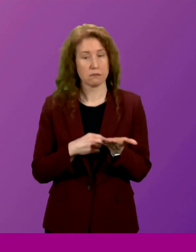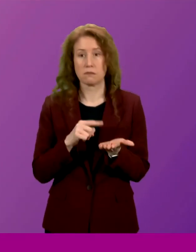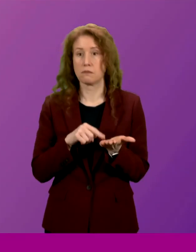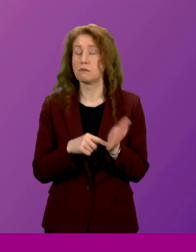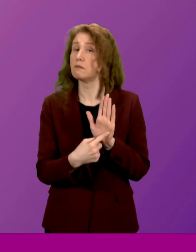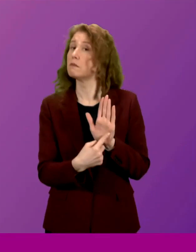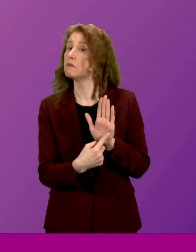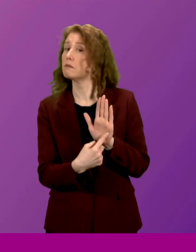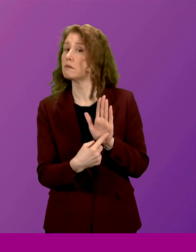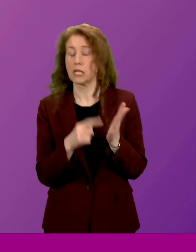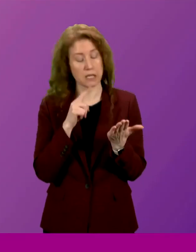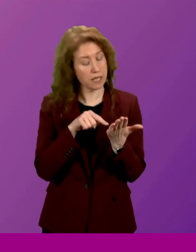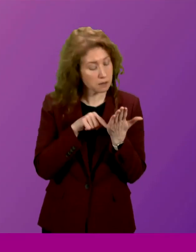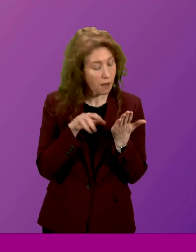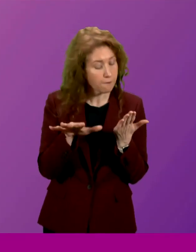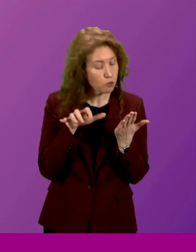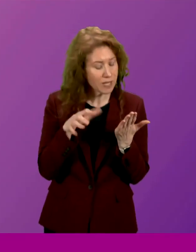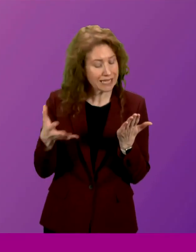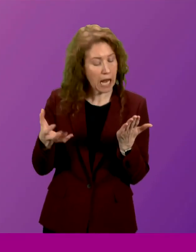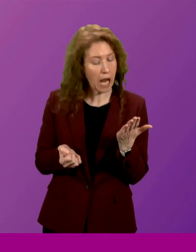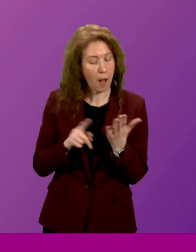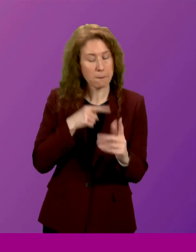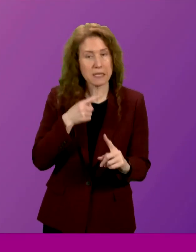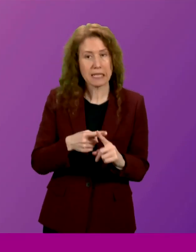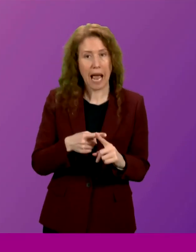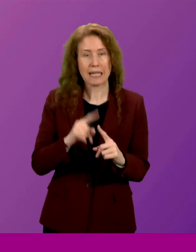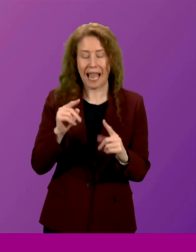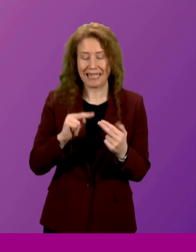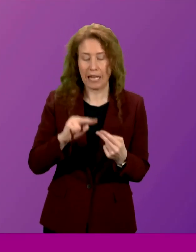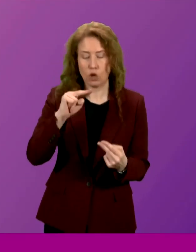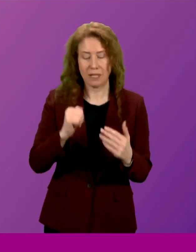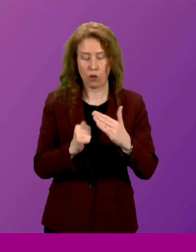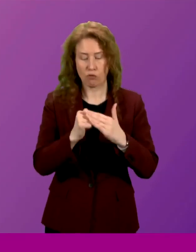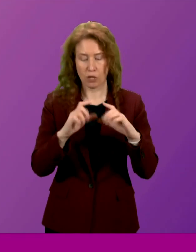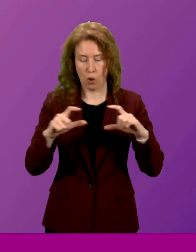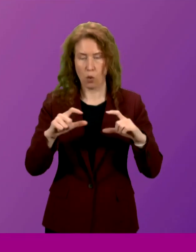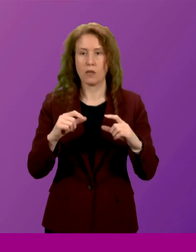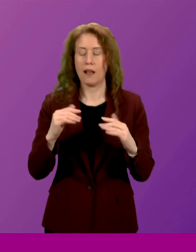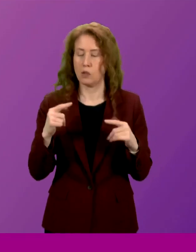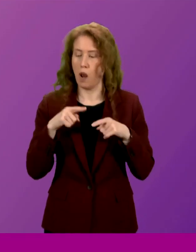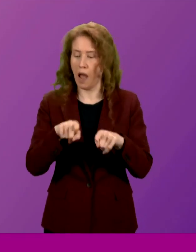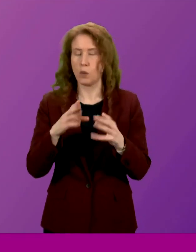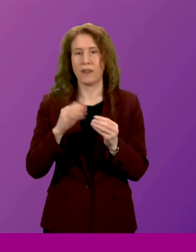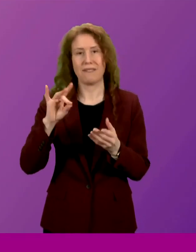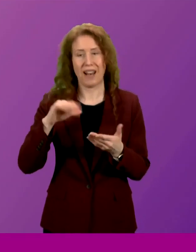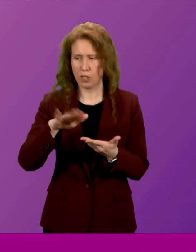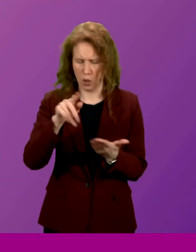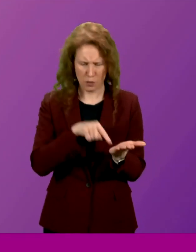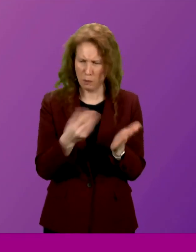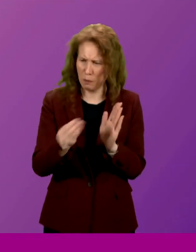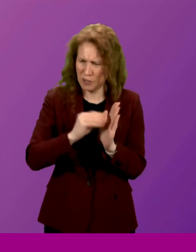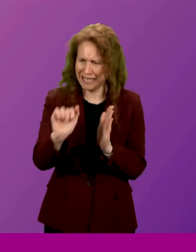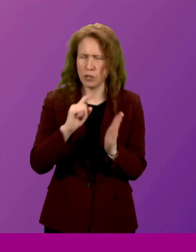Presiding Officer, freeze income tax rates and bans and increase thresholds by a maximum of inflation. It says it in their